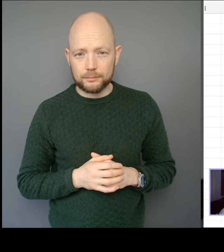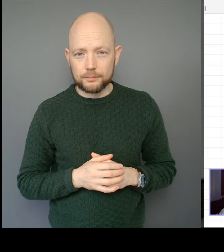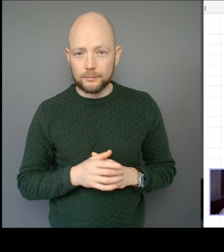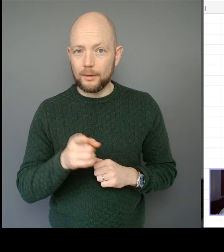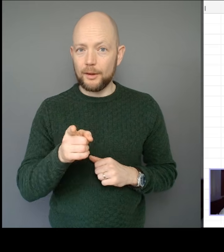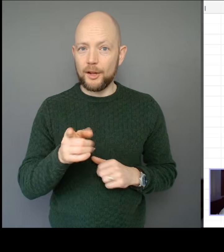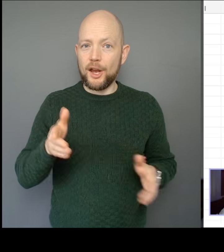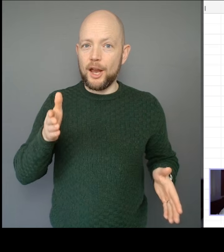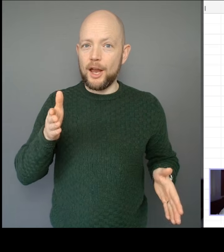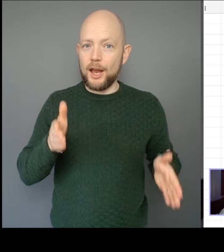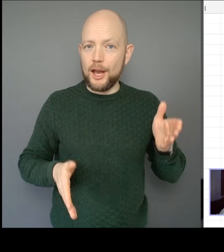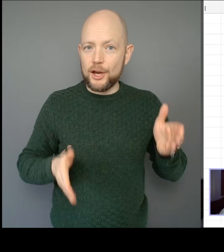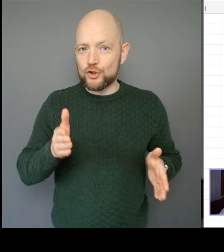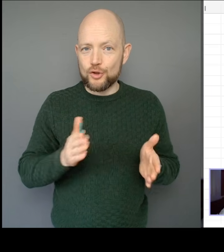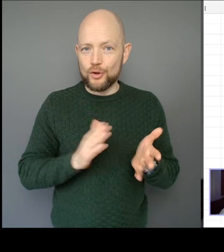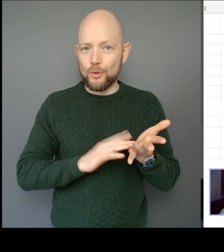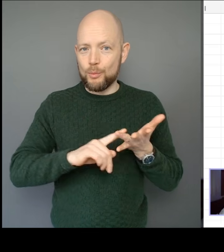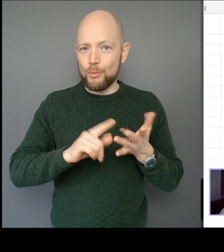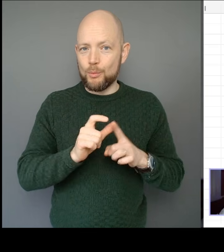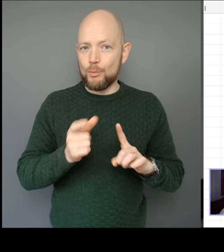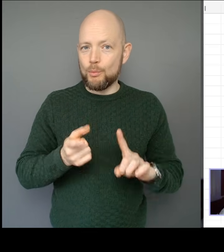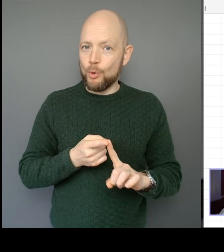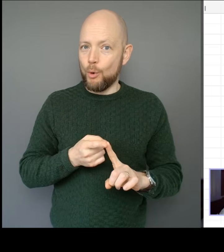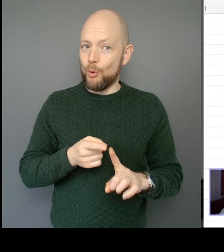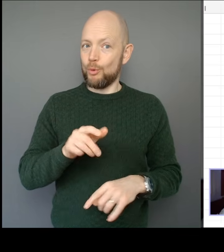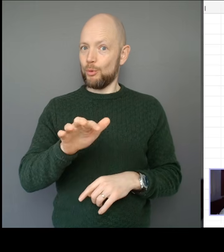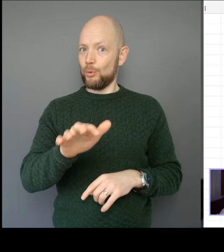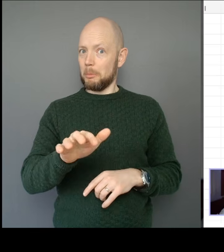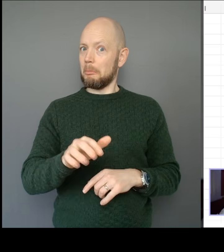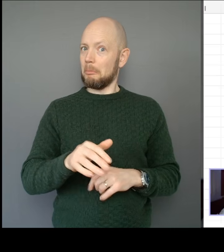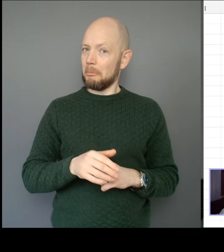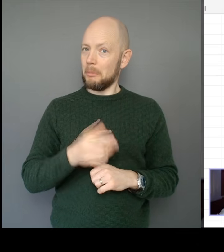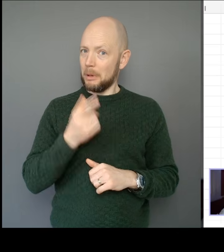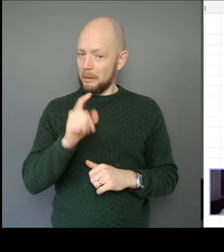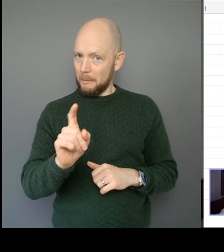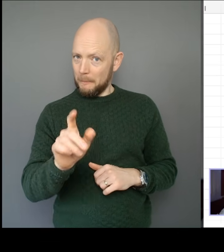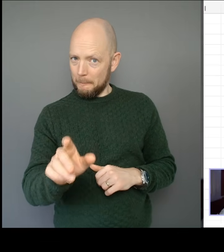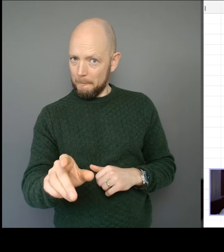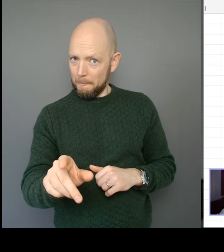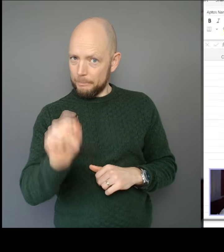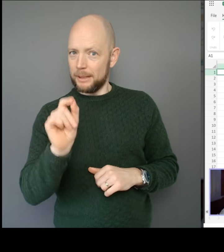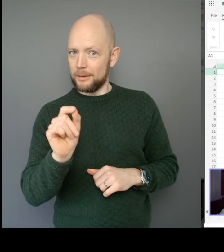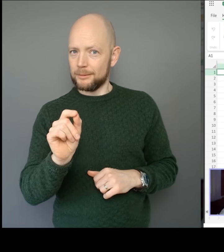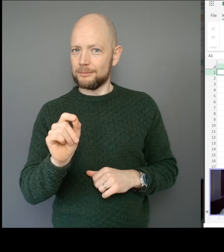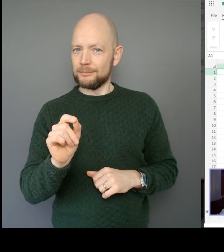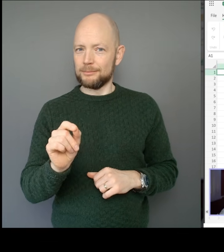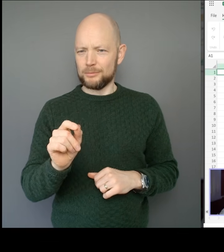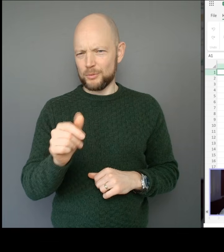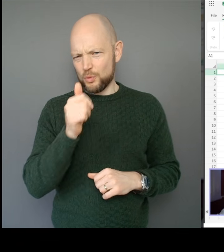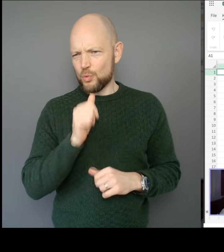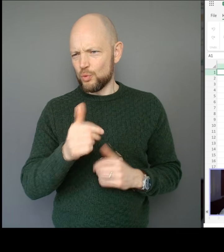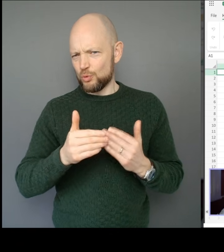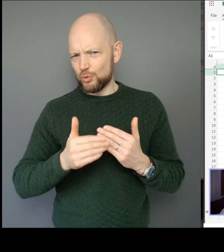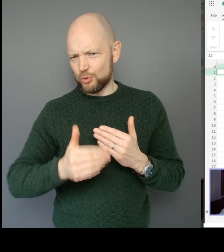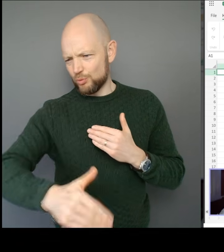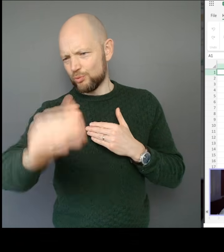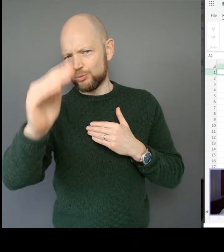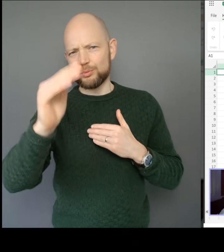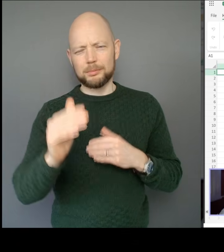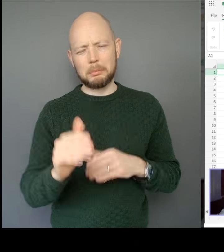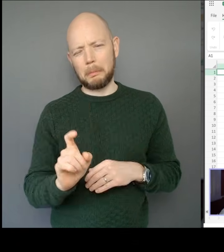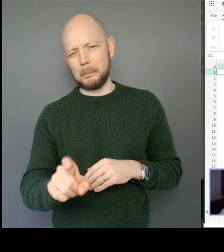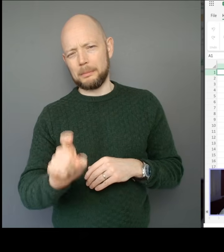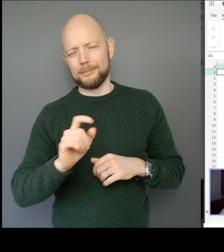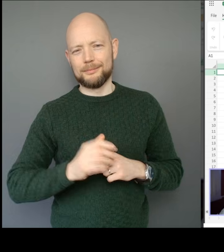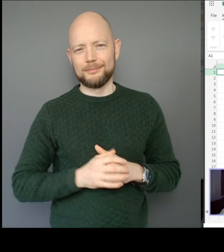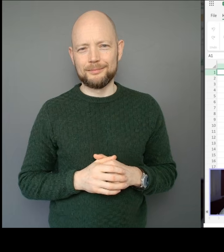which is a frontier feature, shows up, and you can make it the default, or you can just open it. So I'm going to go ahead and make it default. I'm going to